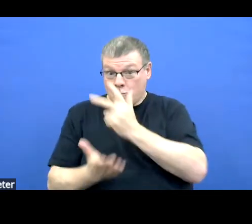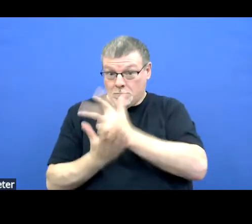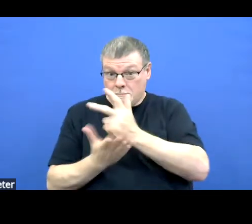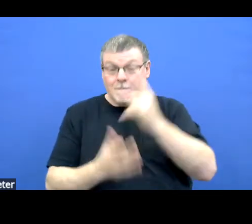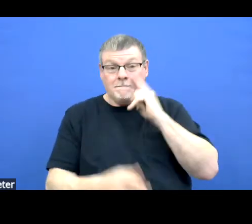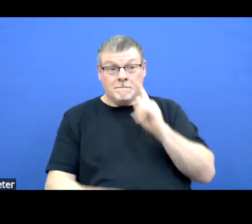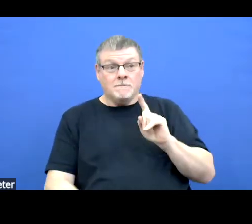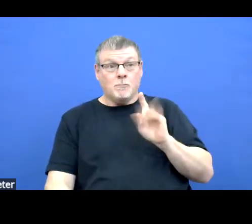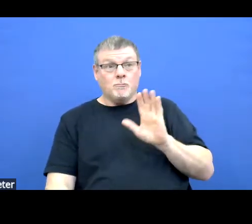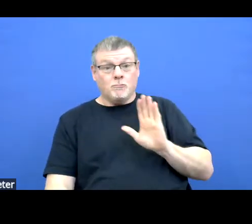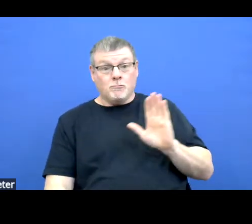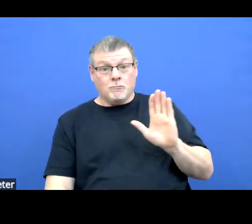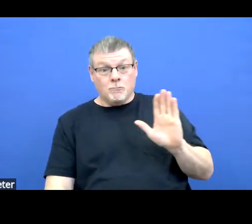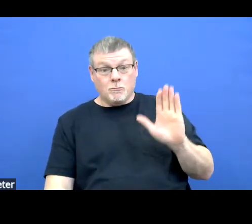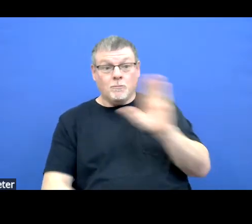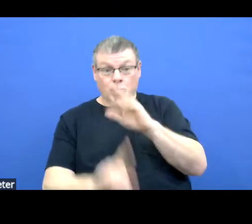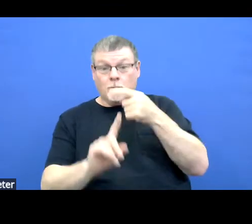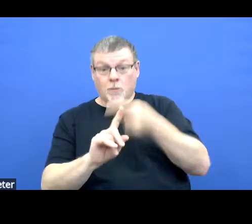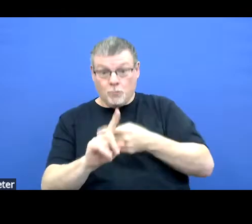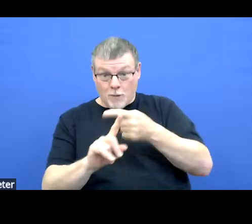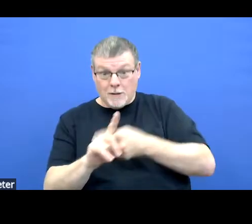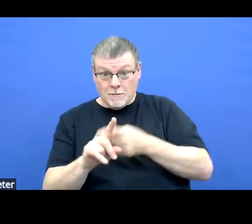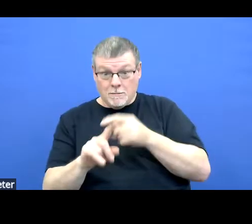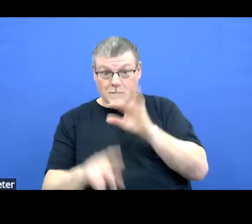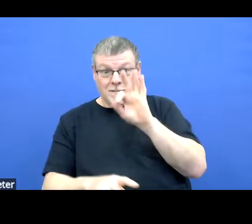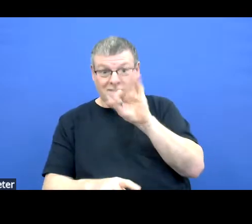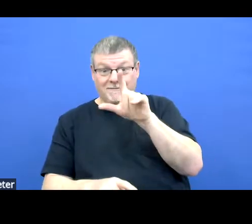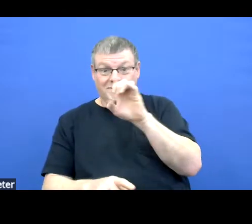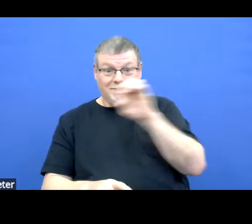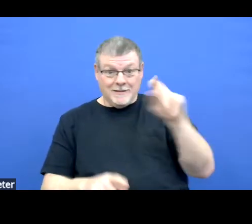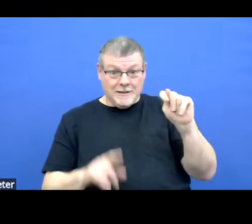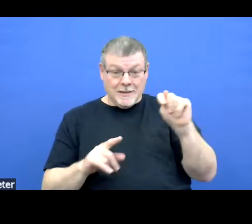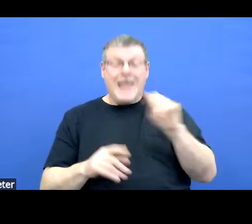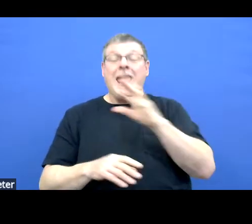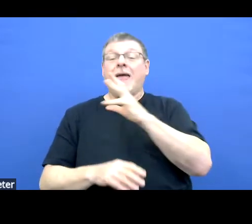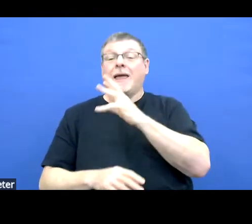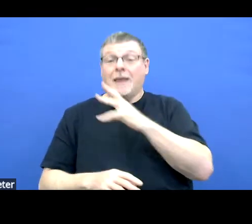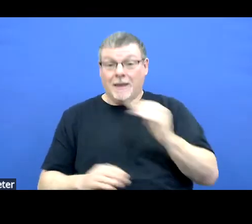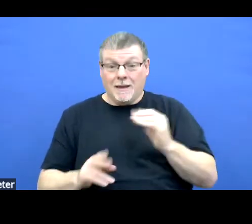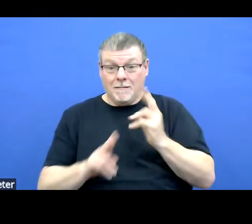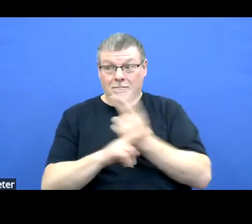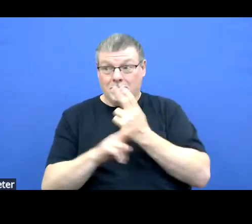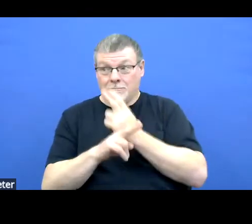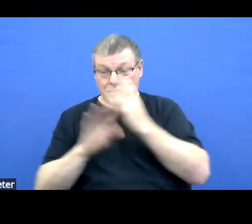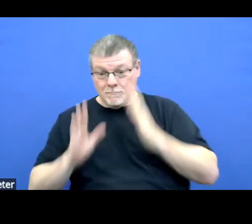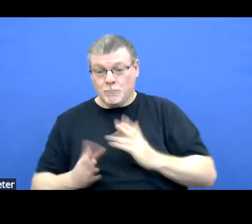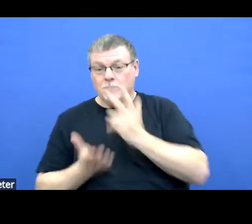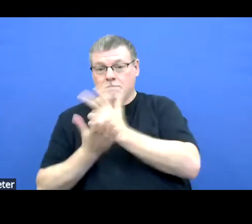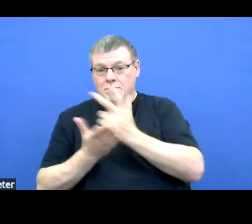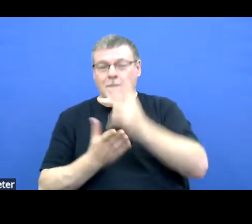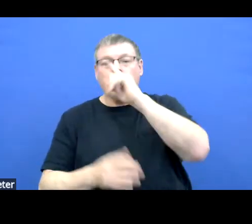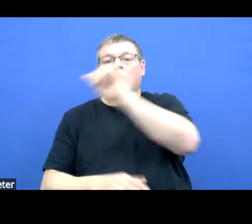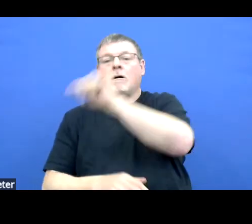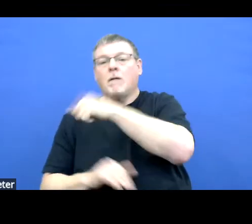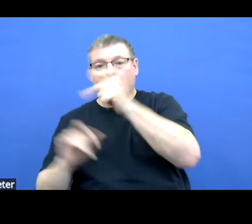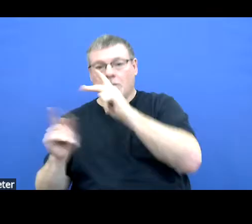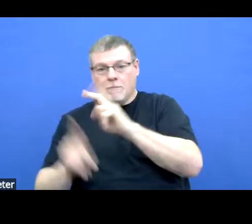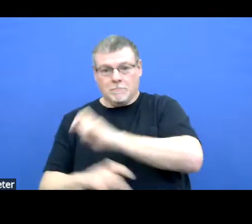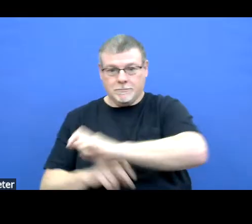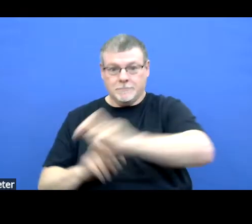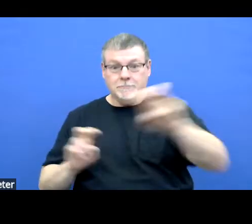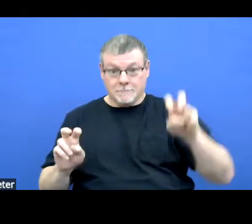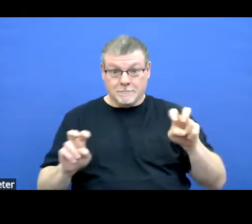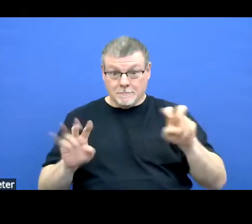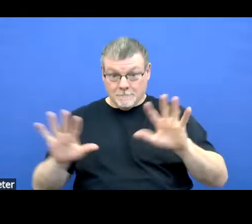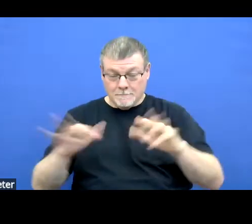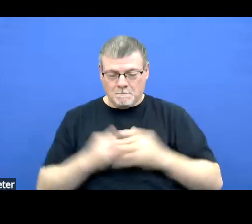your rental fleet and customer parking for all the other folks in there? If you